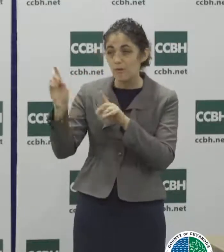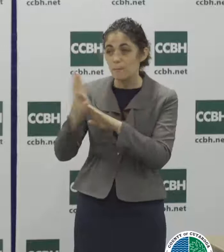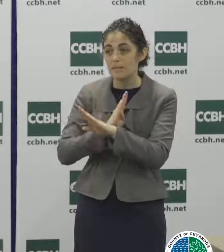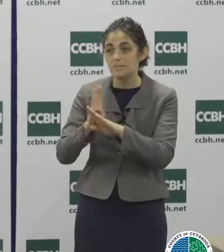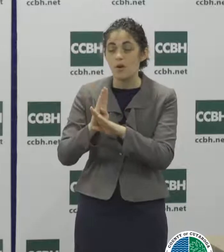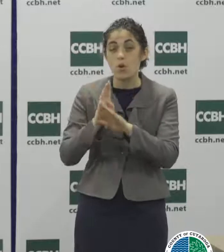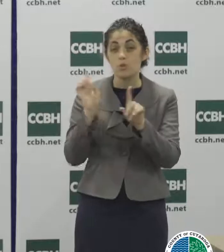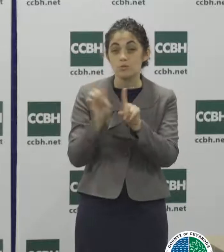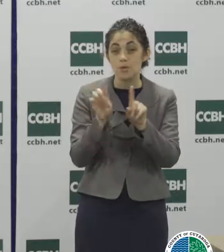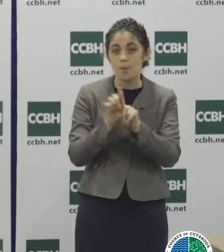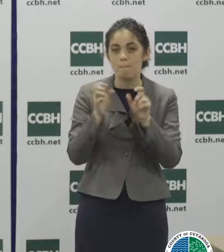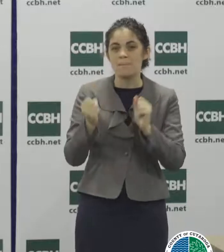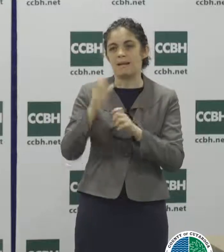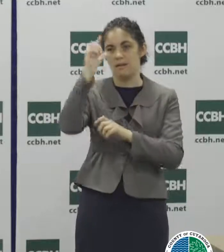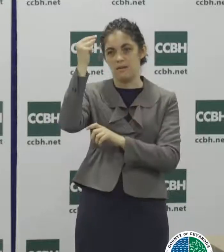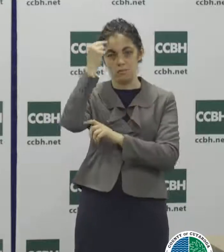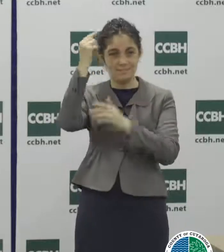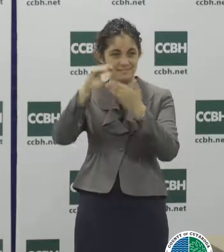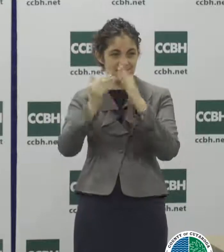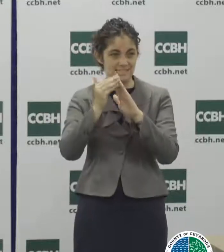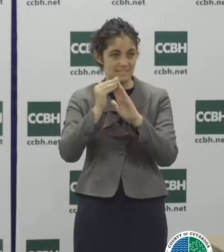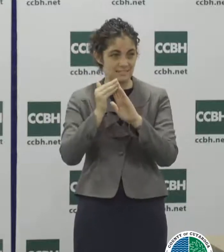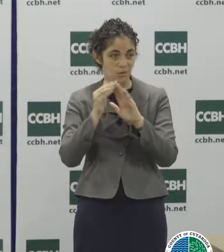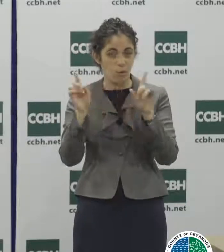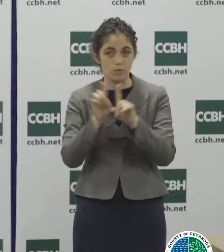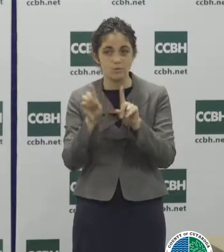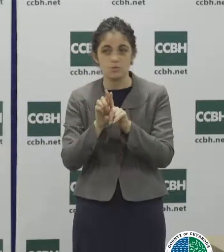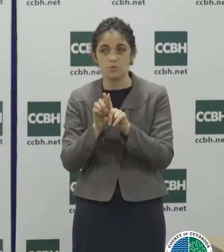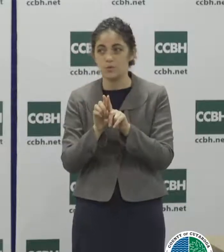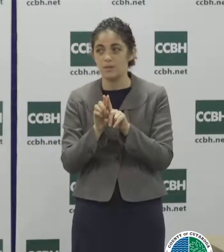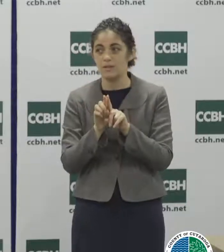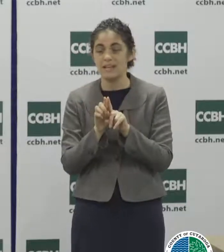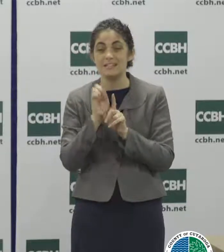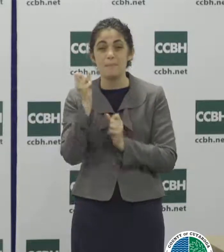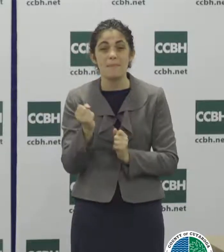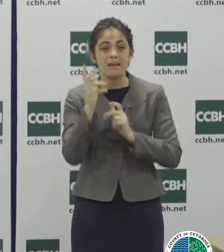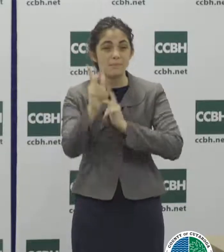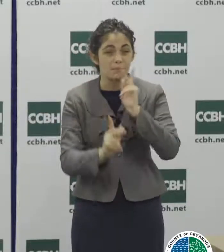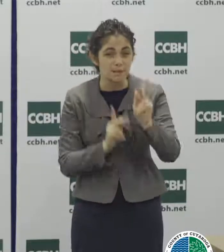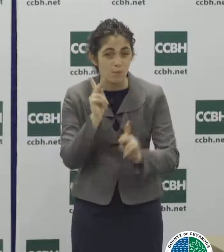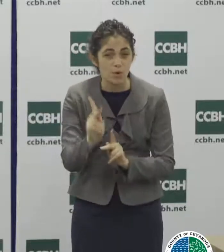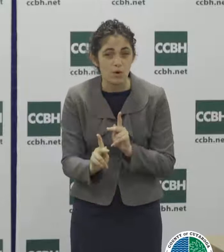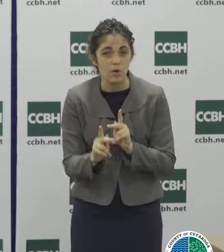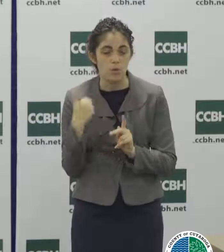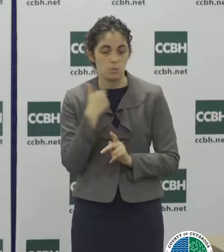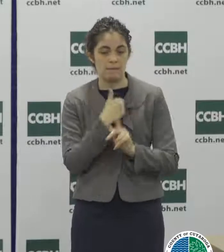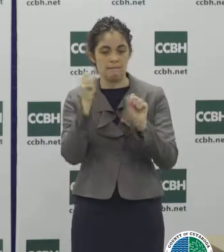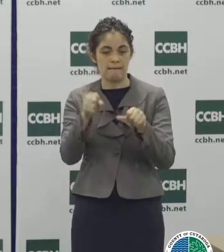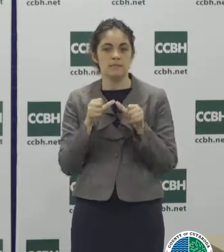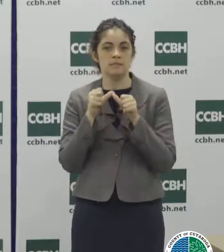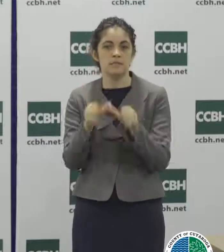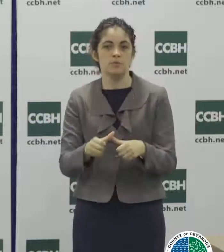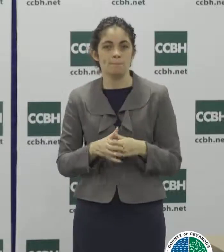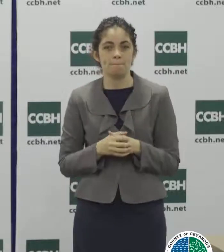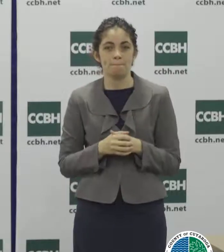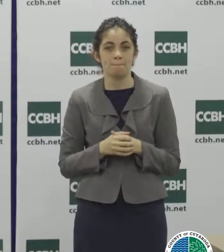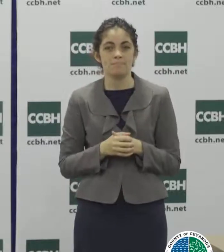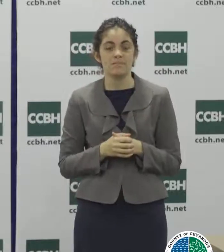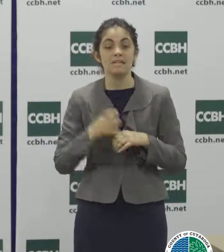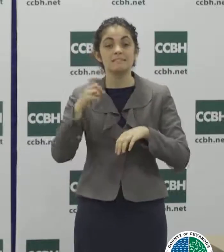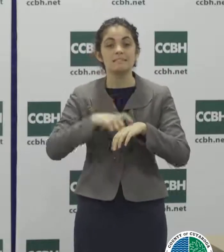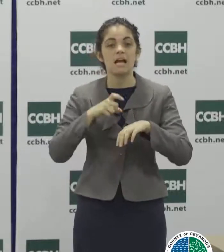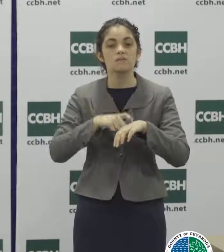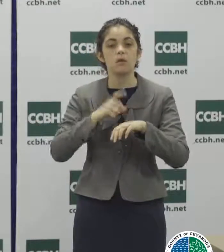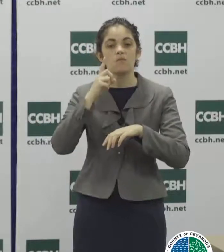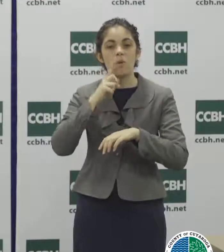as many governments, cities, and others, and as many people as we can. These times call